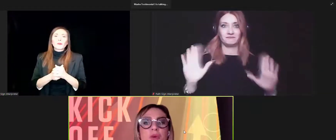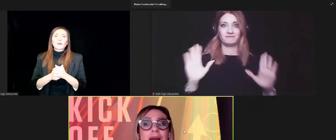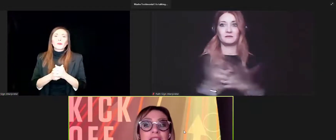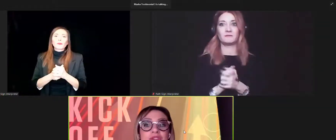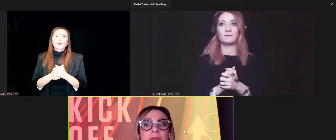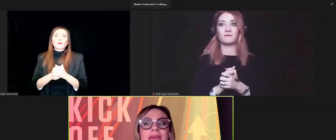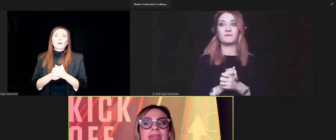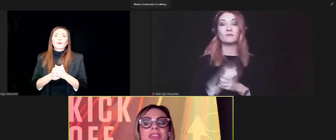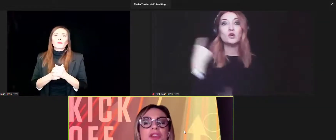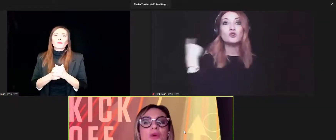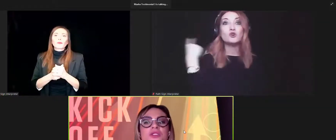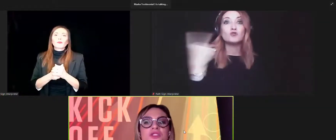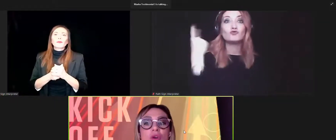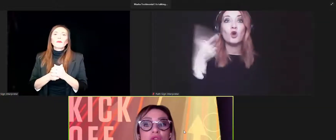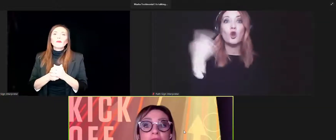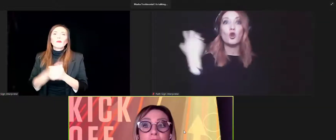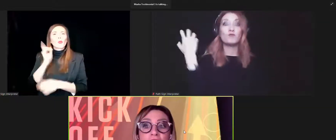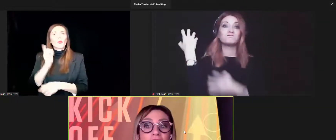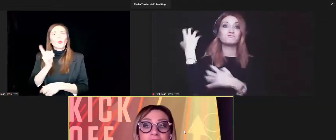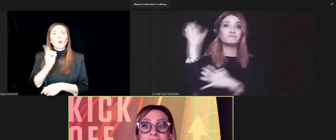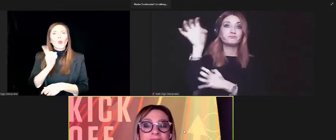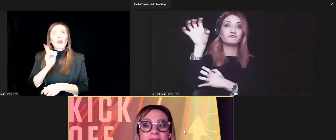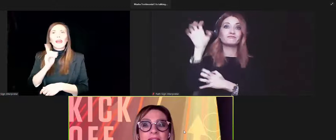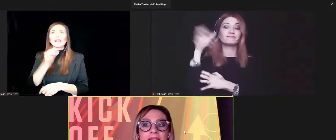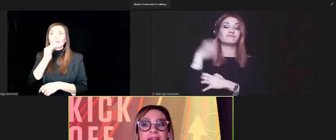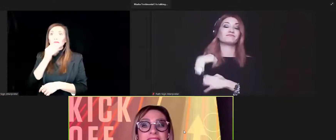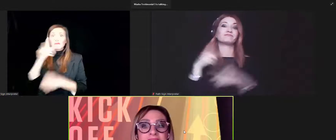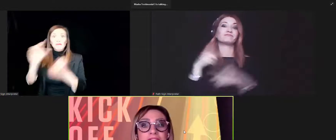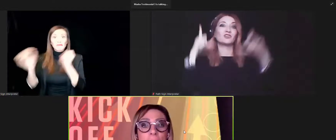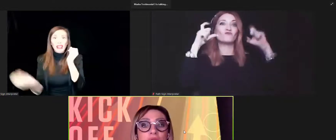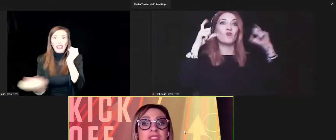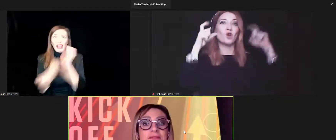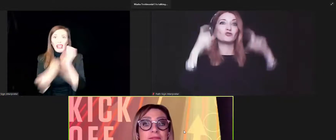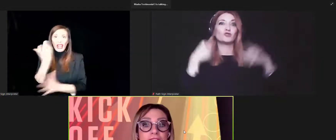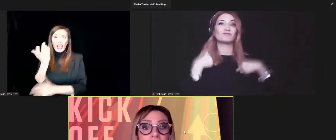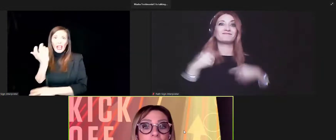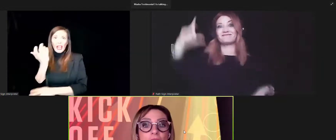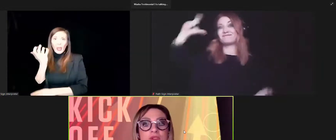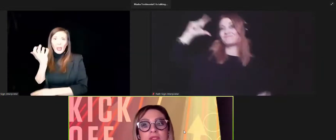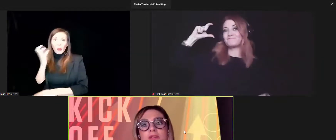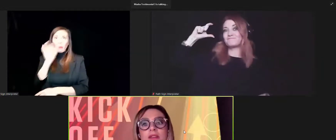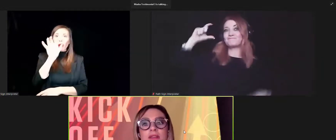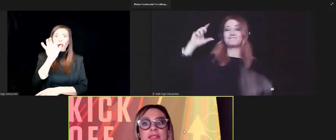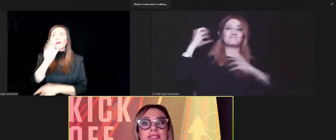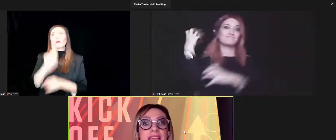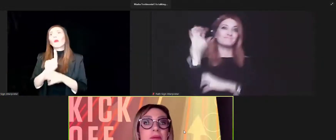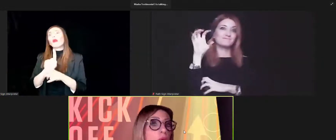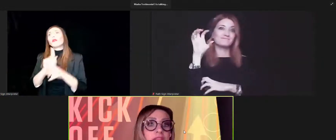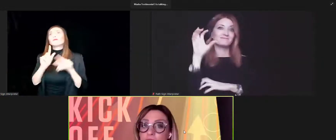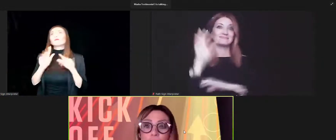to try to make your social profiles active posting videos. Same with your